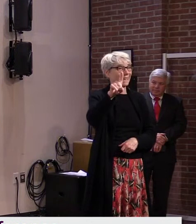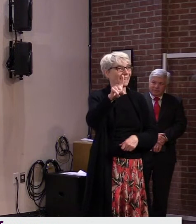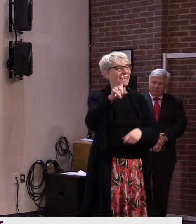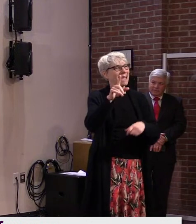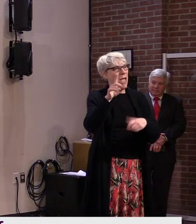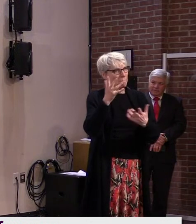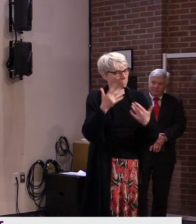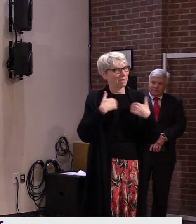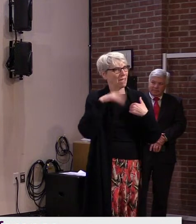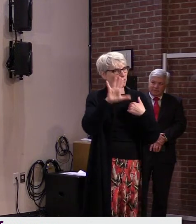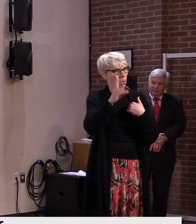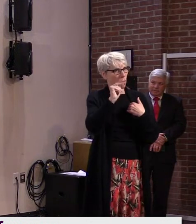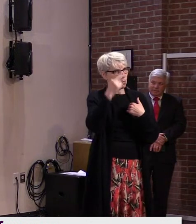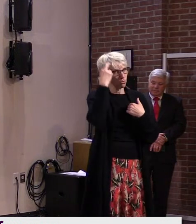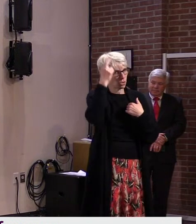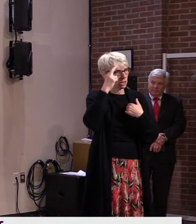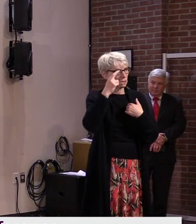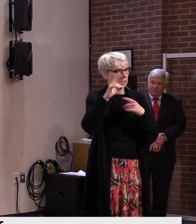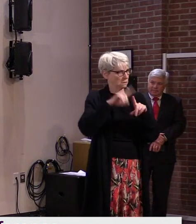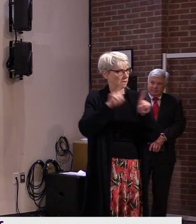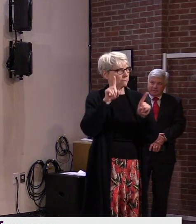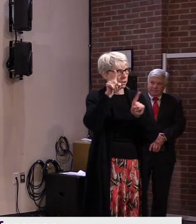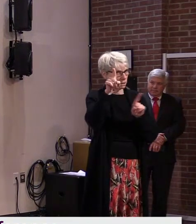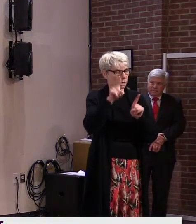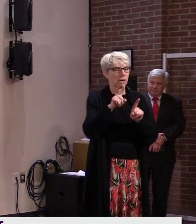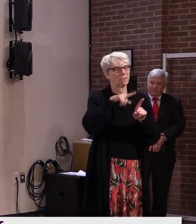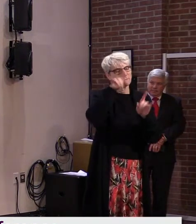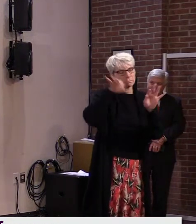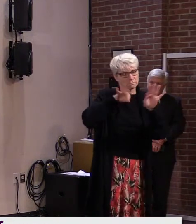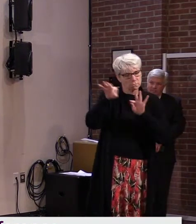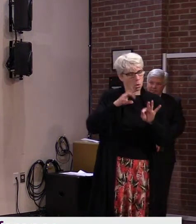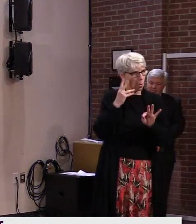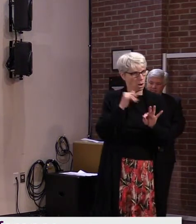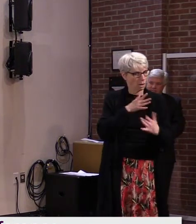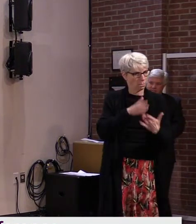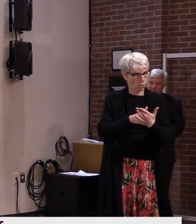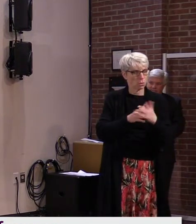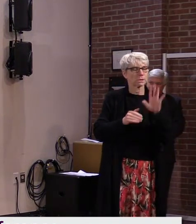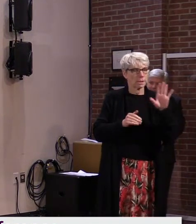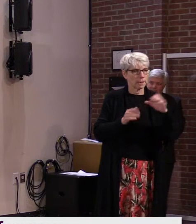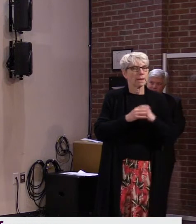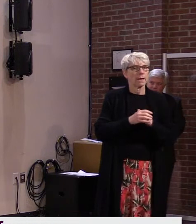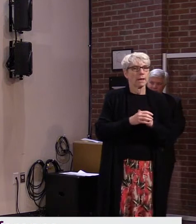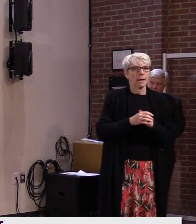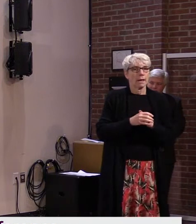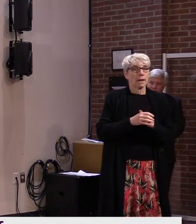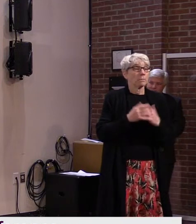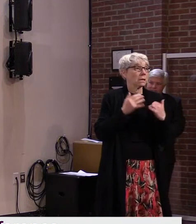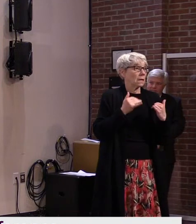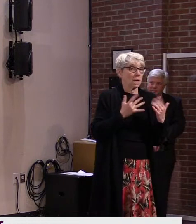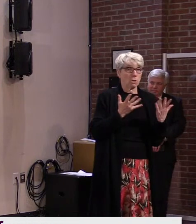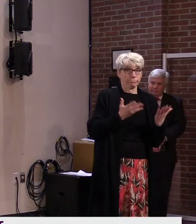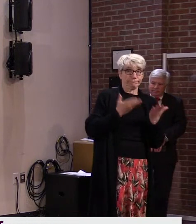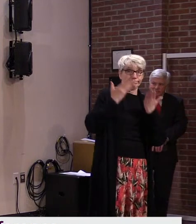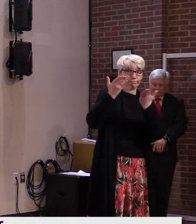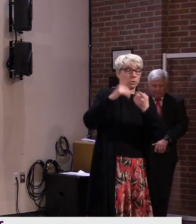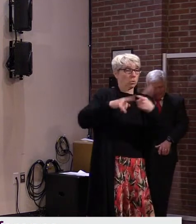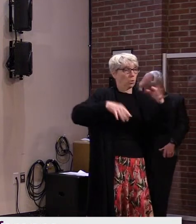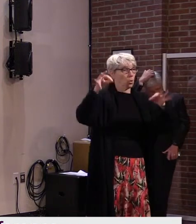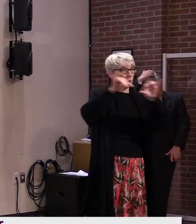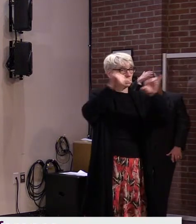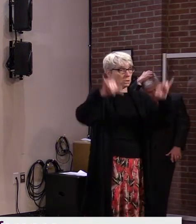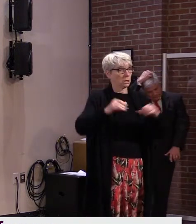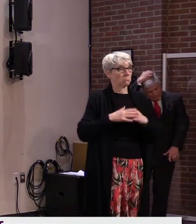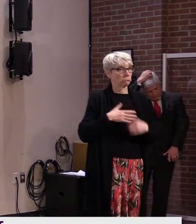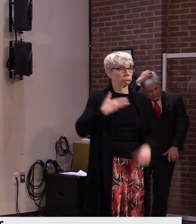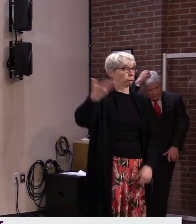now laid out their suit in some respects. So this is now in the courts, probably